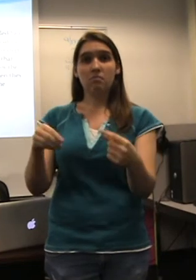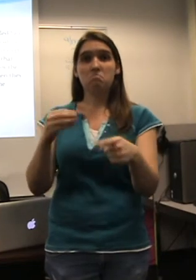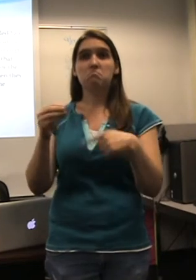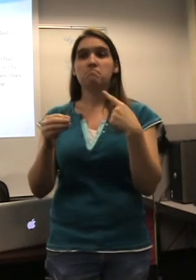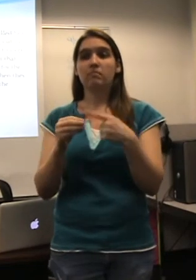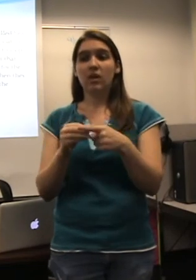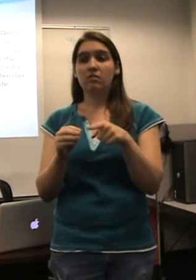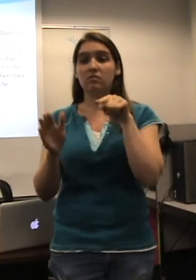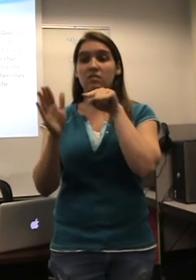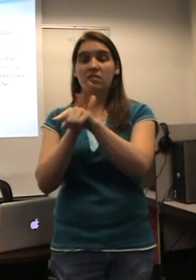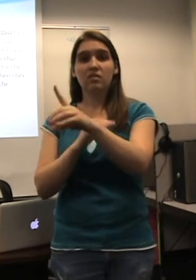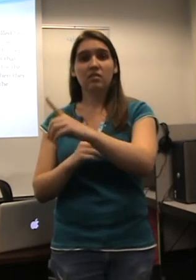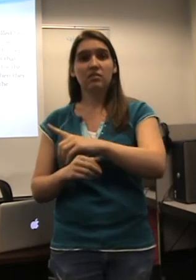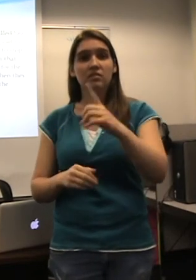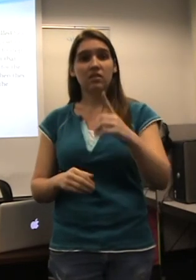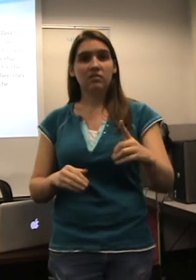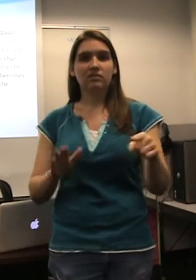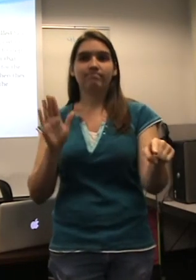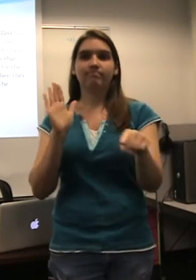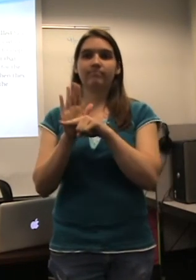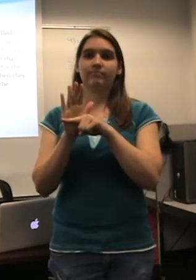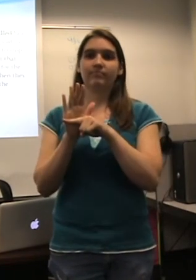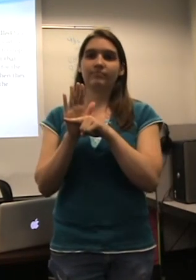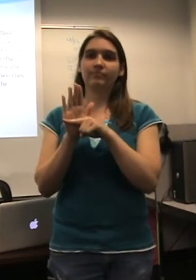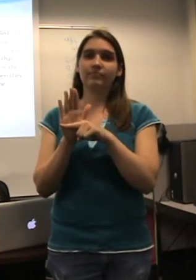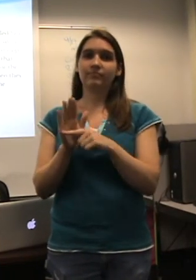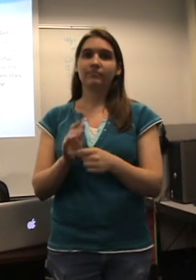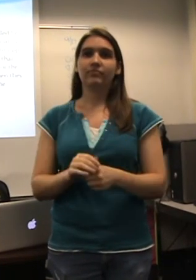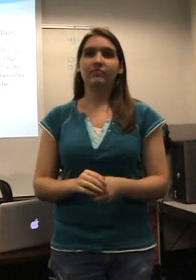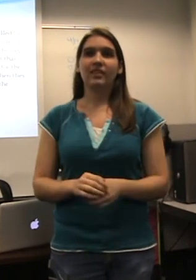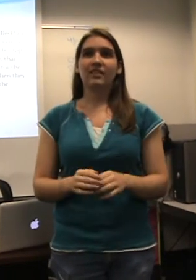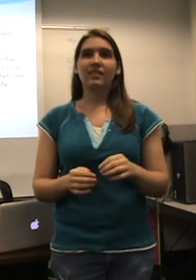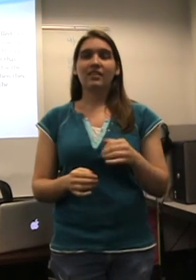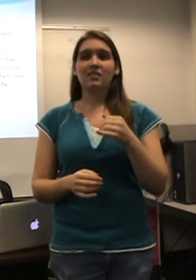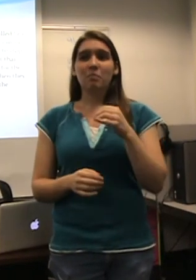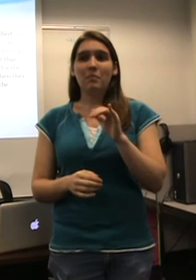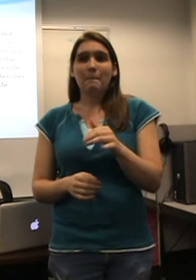it can be and how bad it really is. So it can be